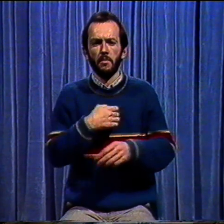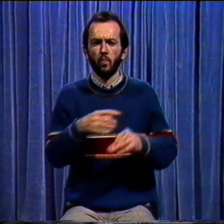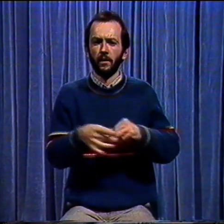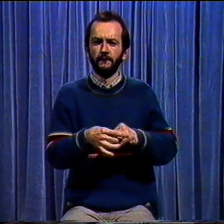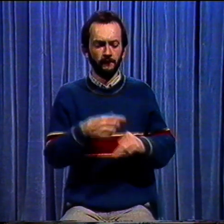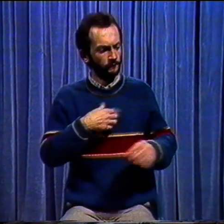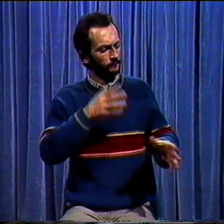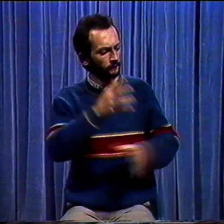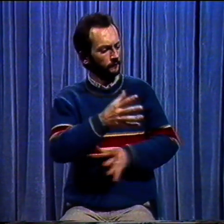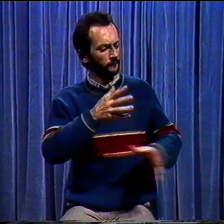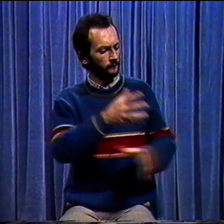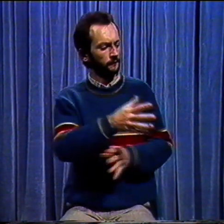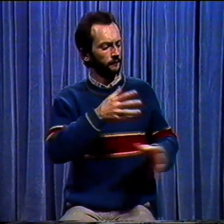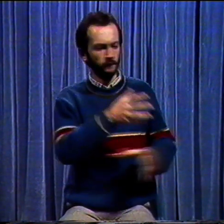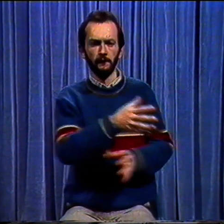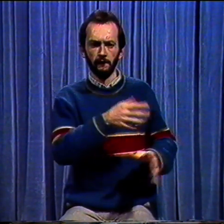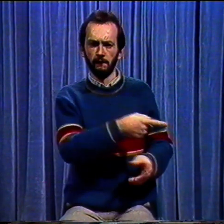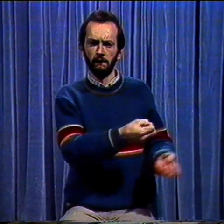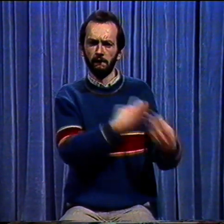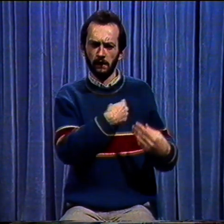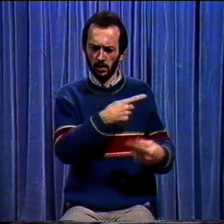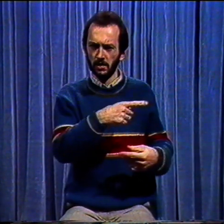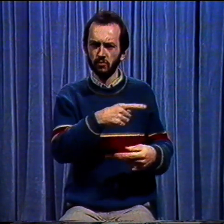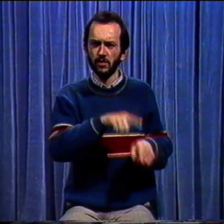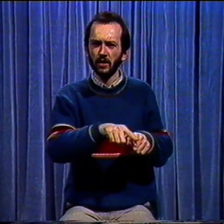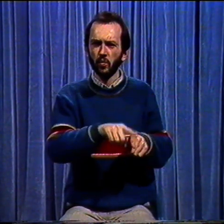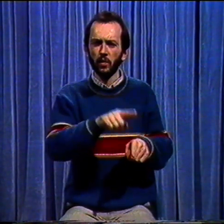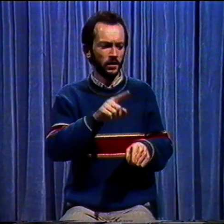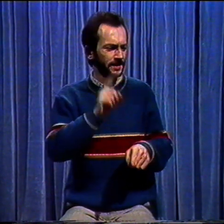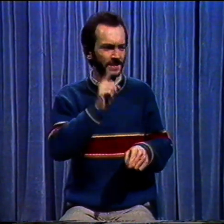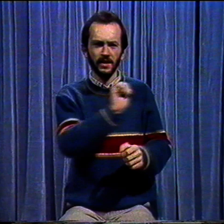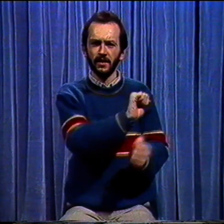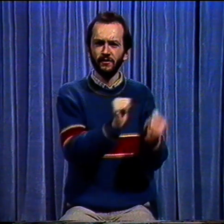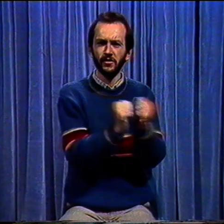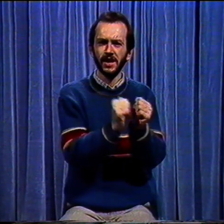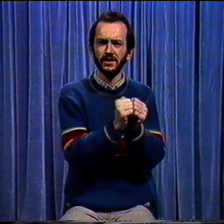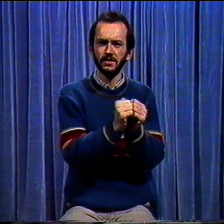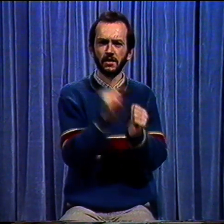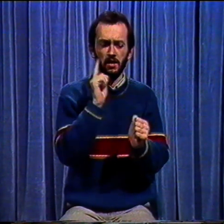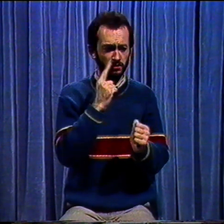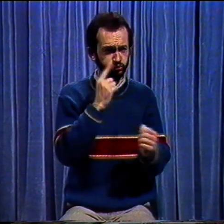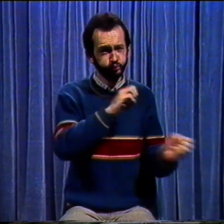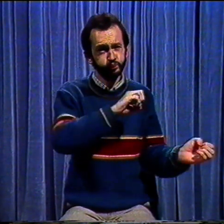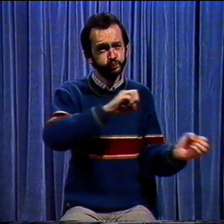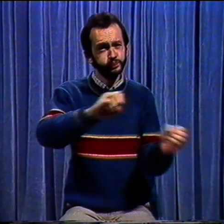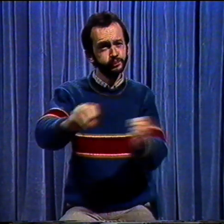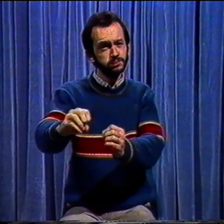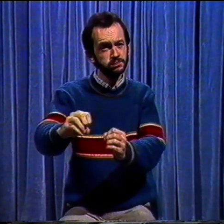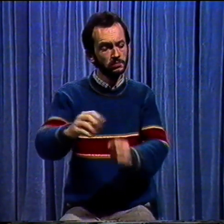I was talking with my wife and she was telling me that she'd been trying to meet and see her friend who she hadn't seen for a